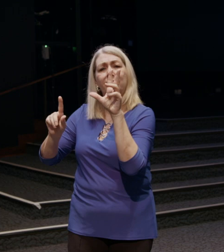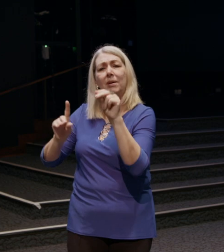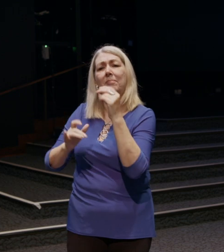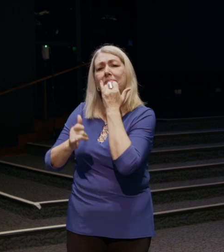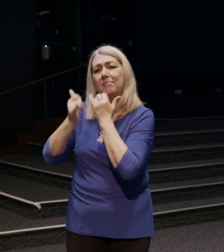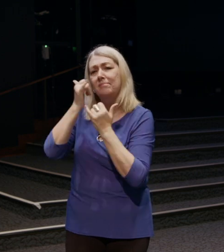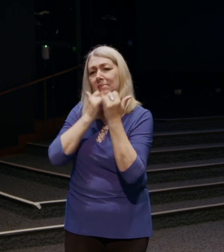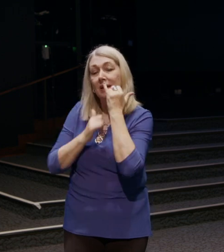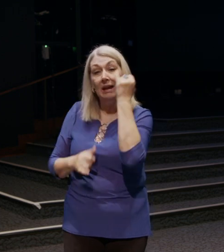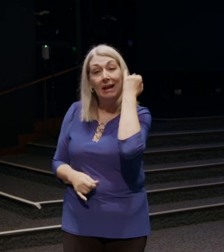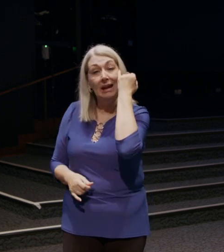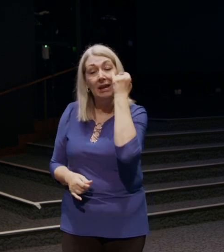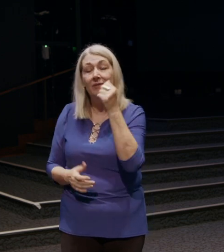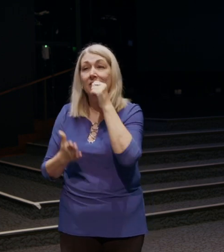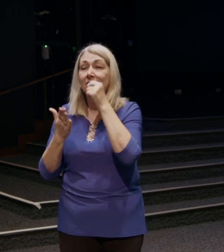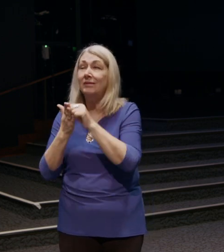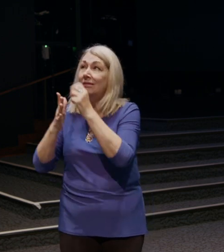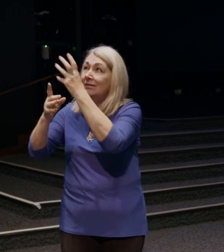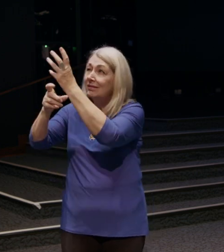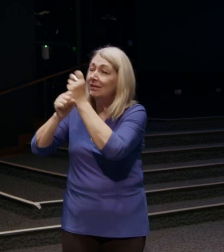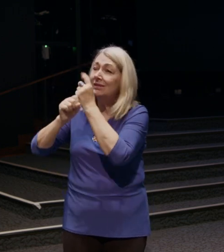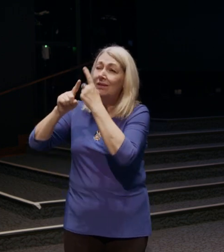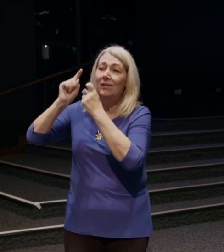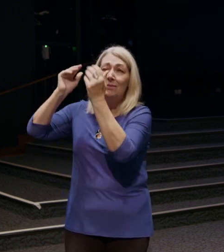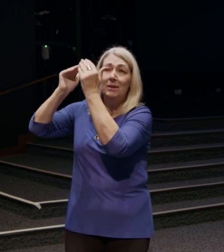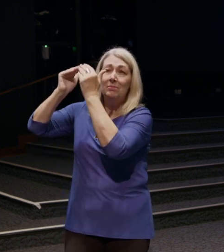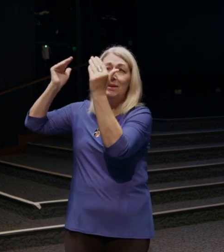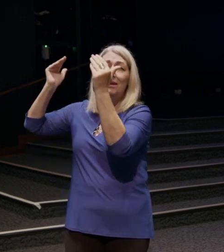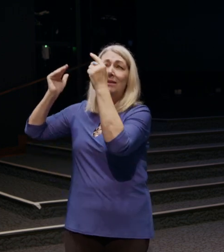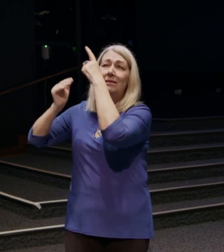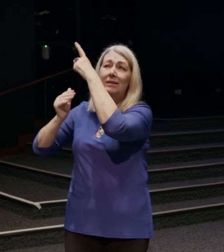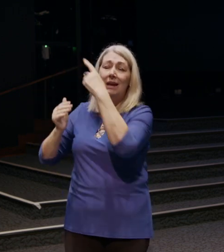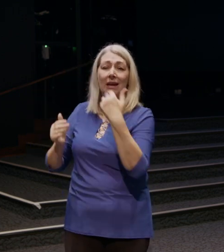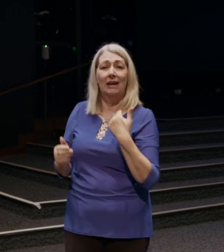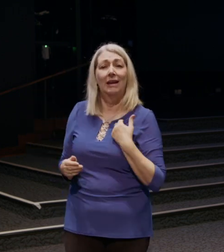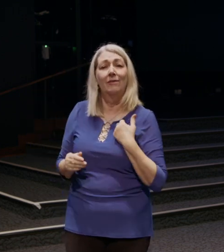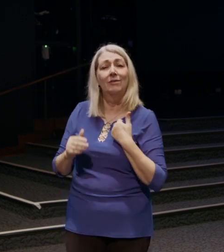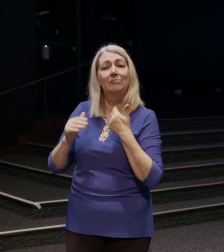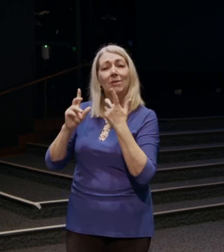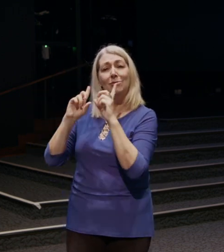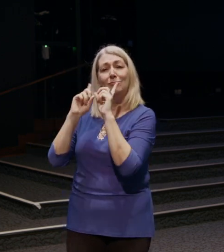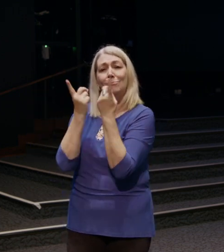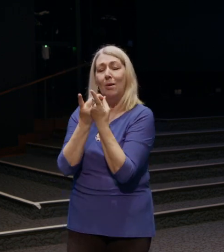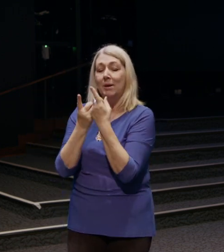you got a letter from the Pearly Gate Underwriting Division